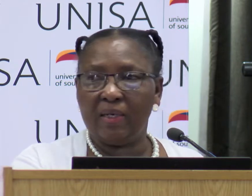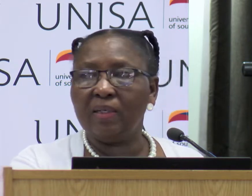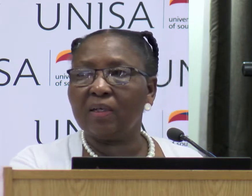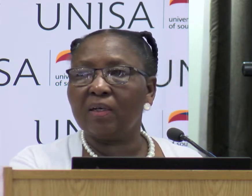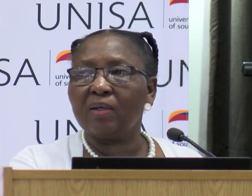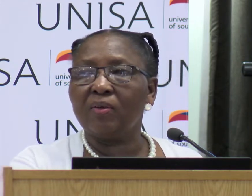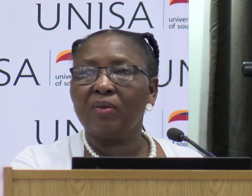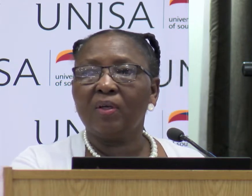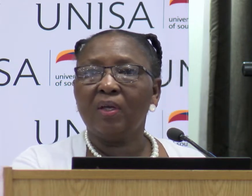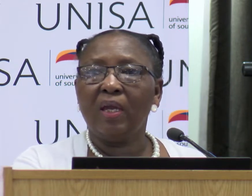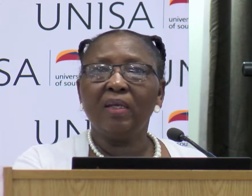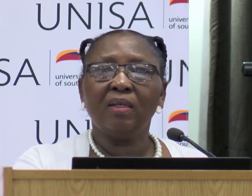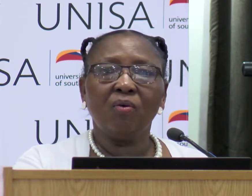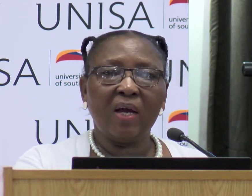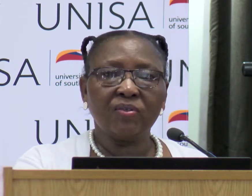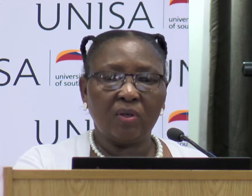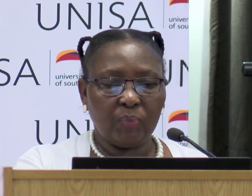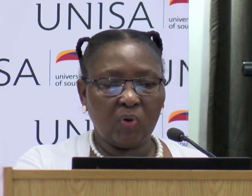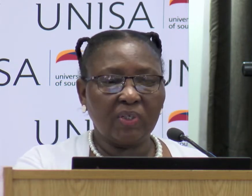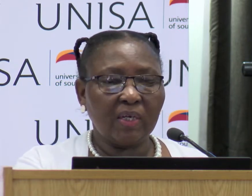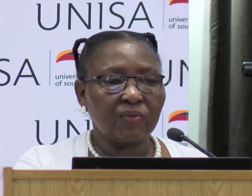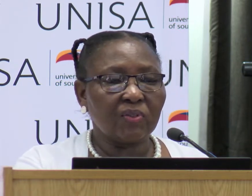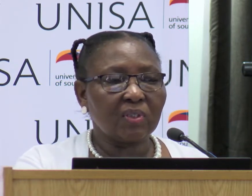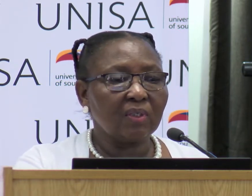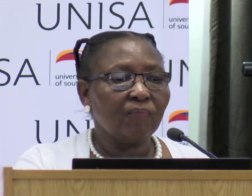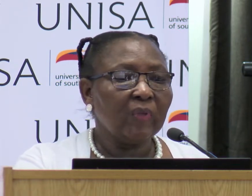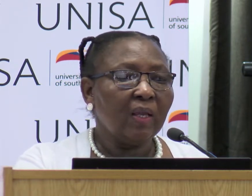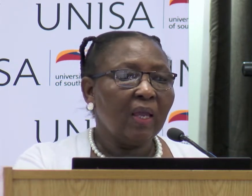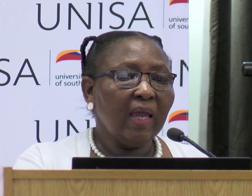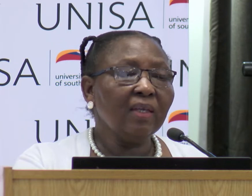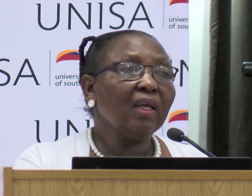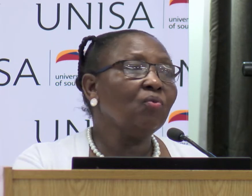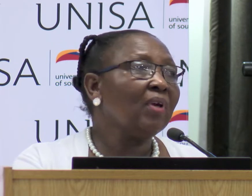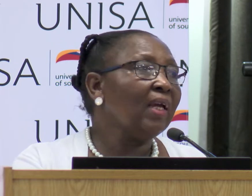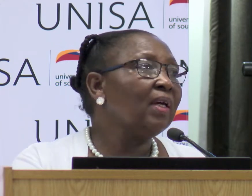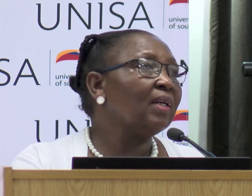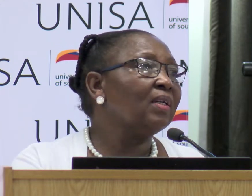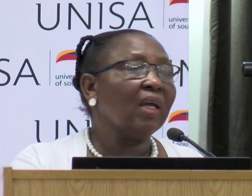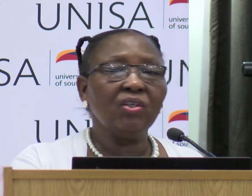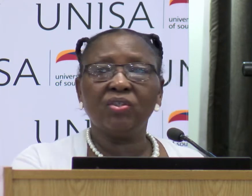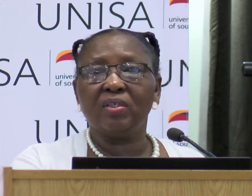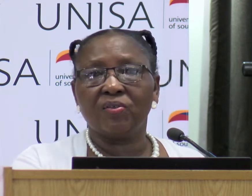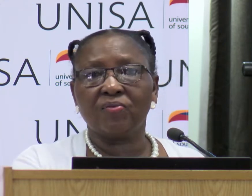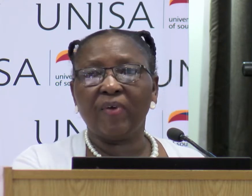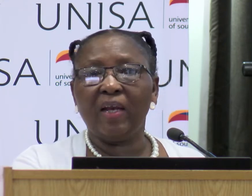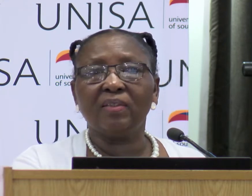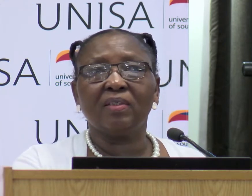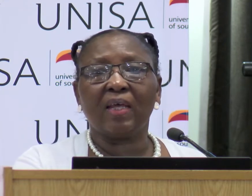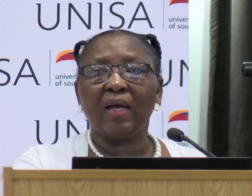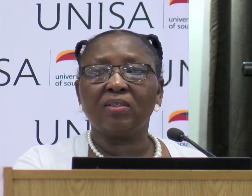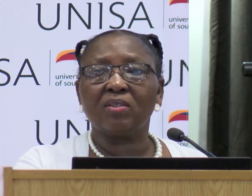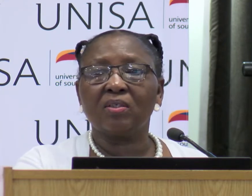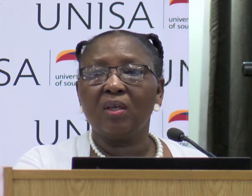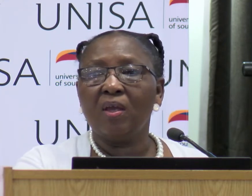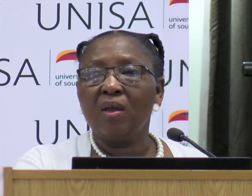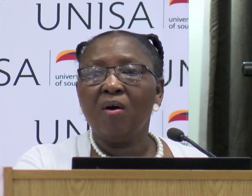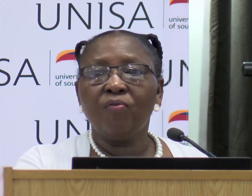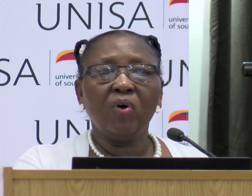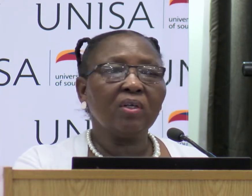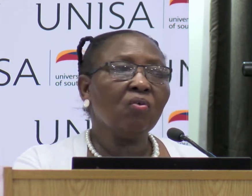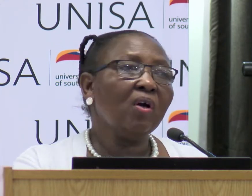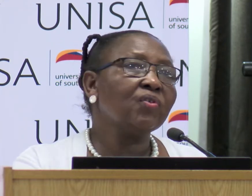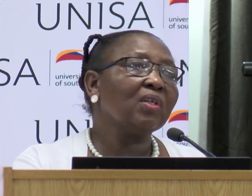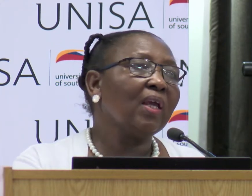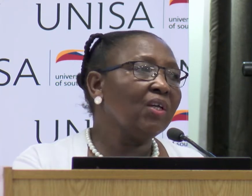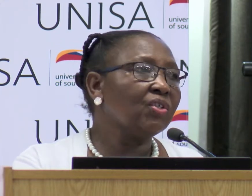of learning. And there was a protest. And the United Nations felt that